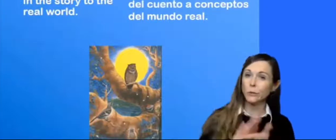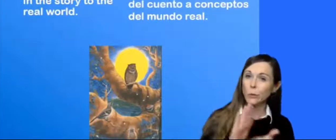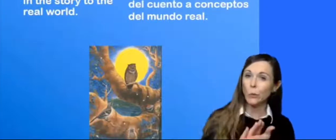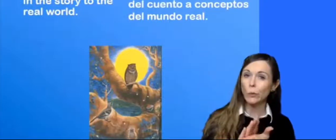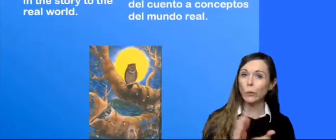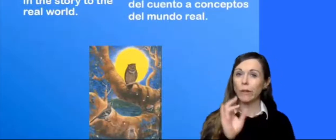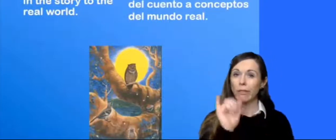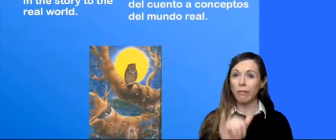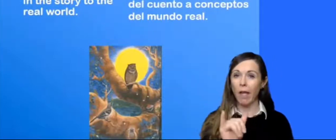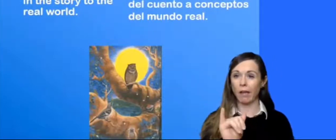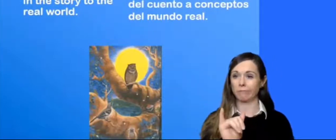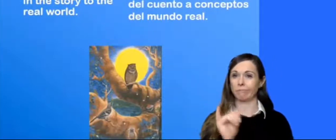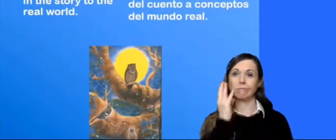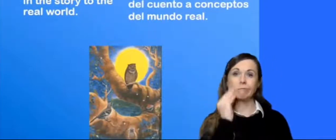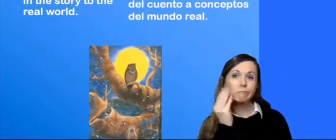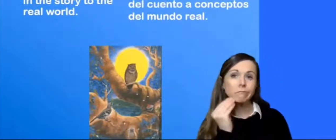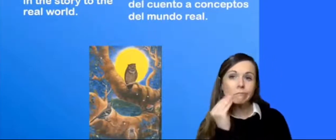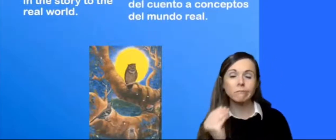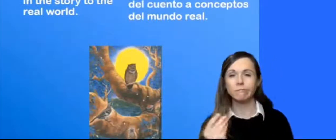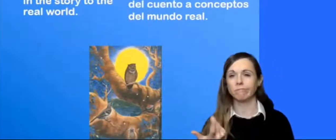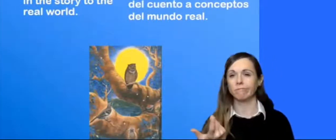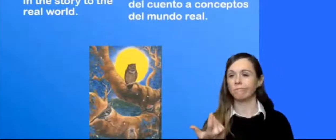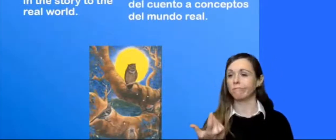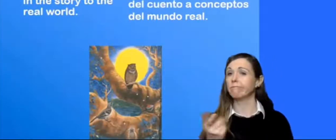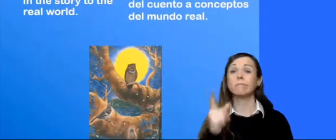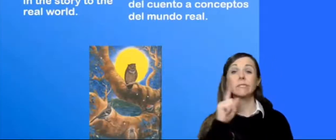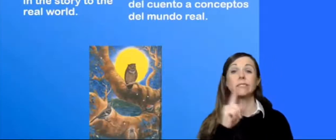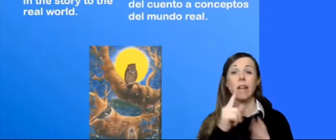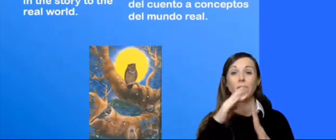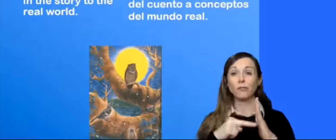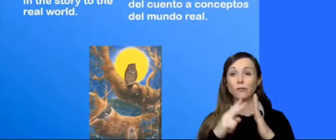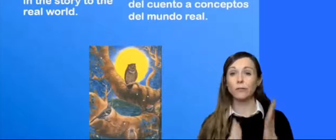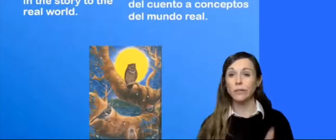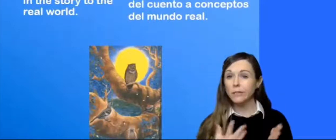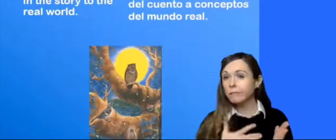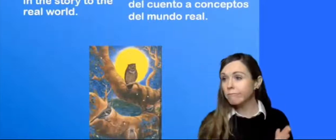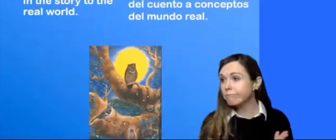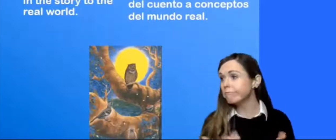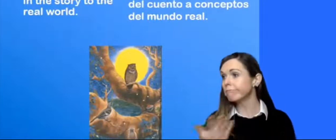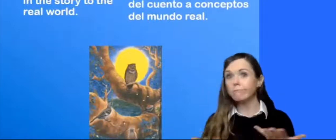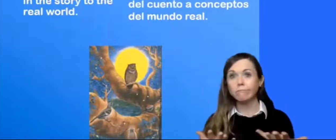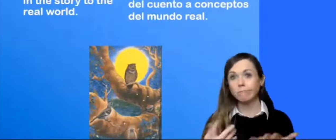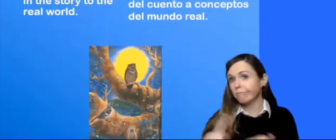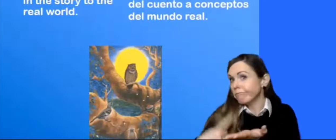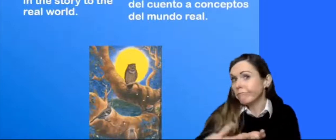example, our story from last month was The Kissing Hand.